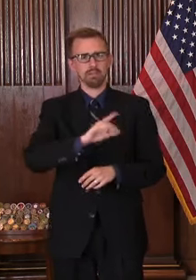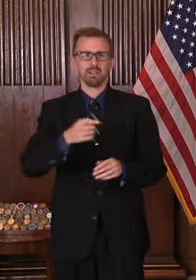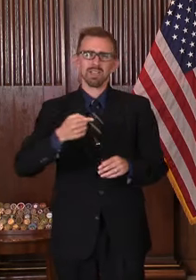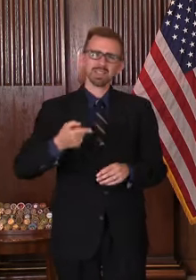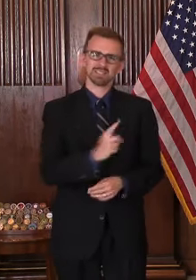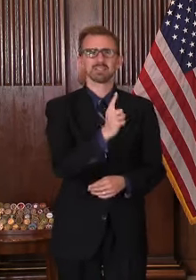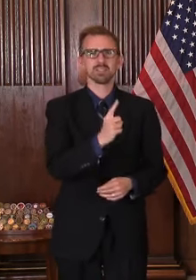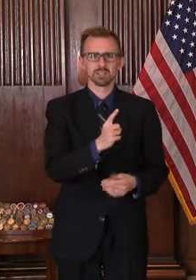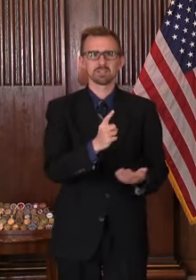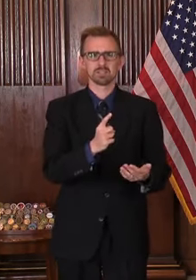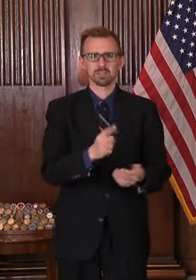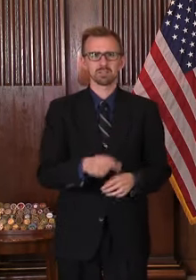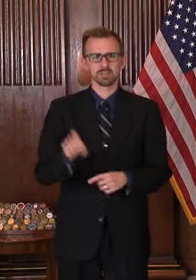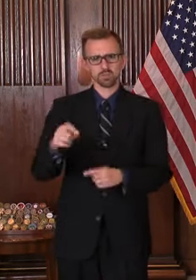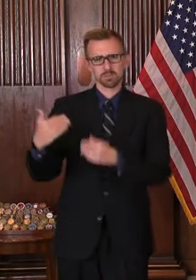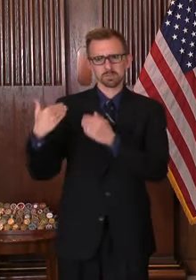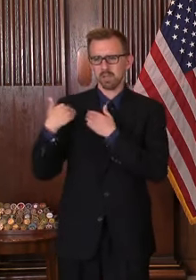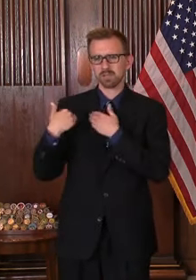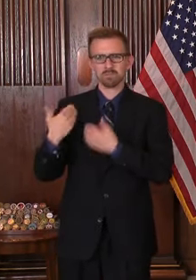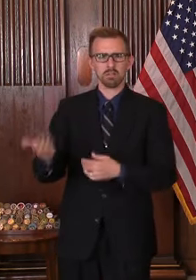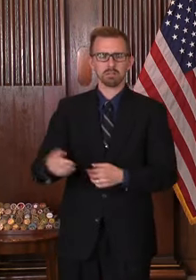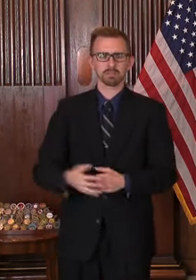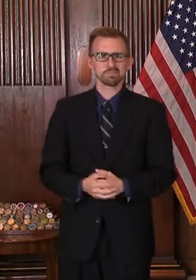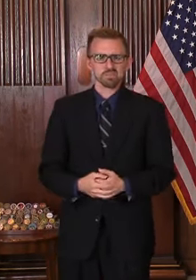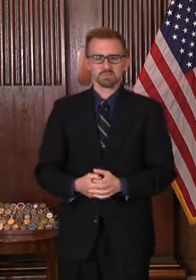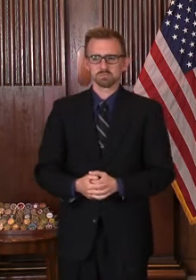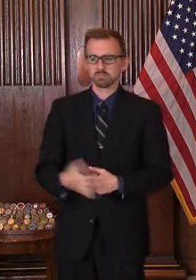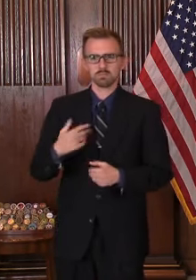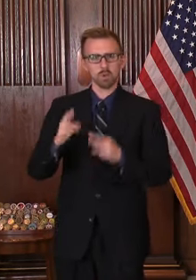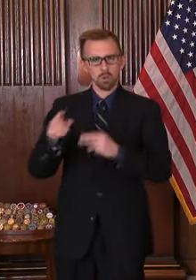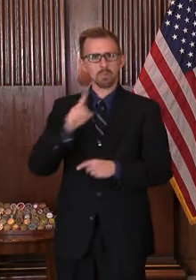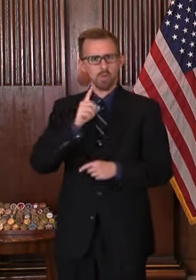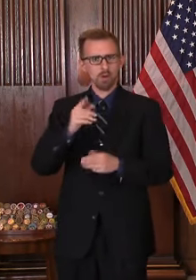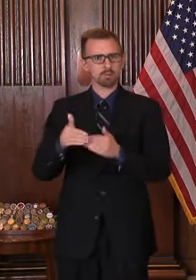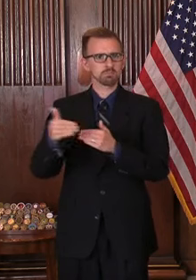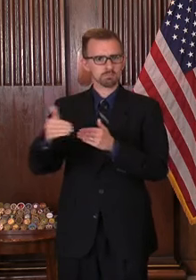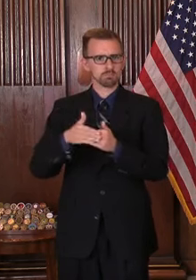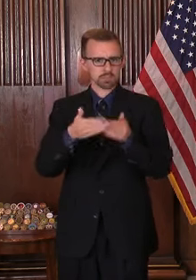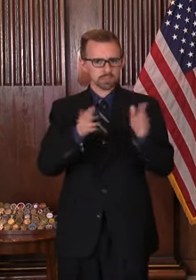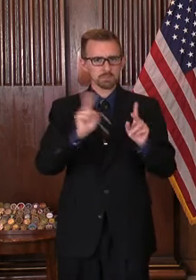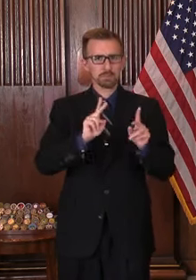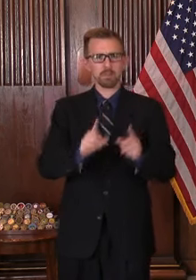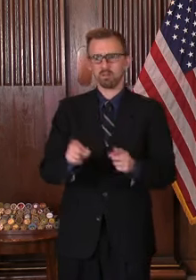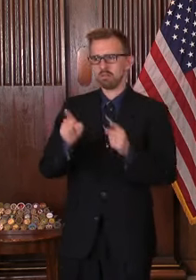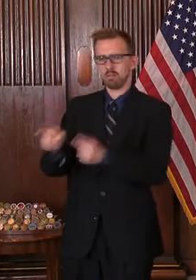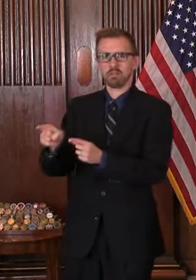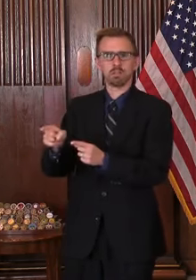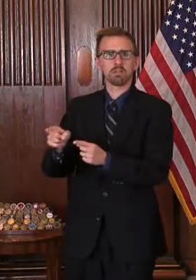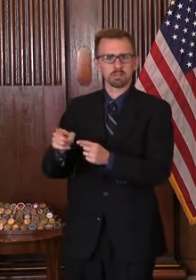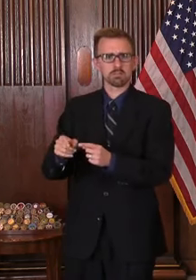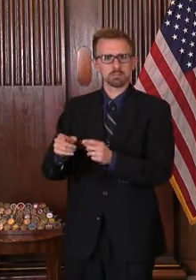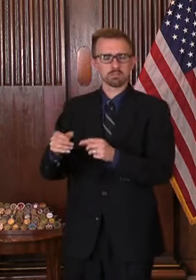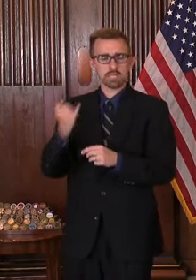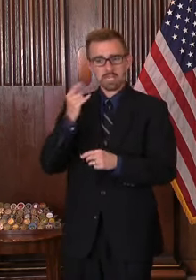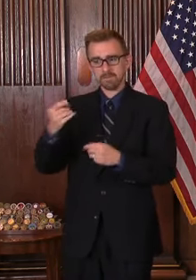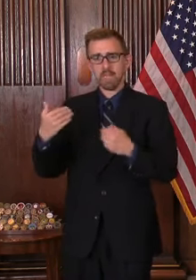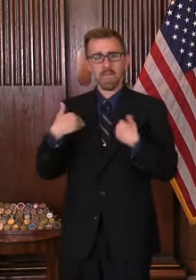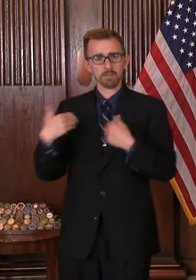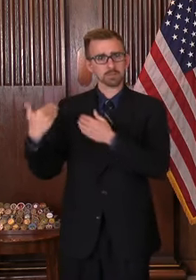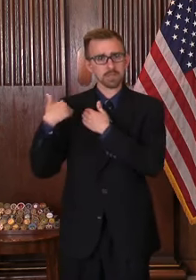way should be held accountable, and I hope they are someday by the general public, to make sure they understand that they have